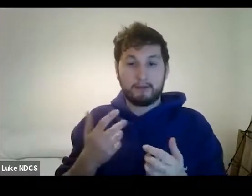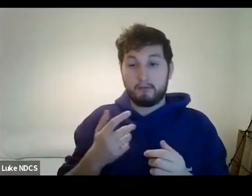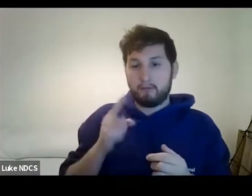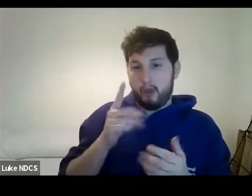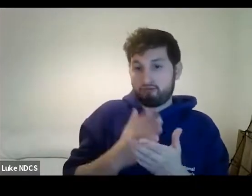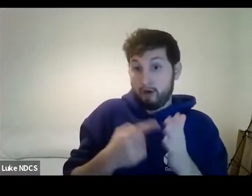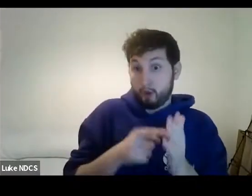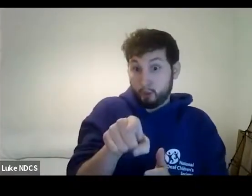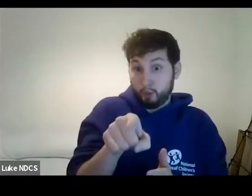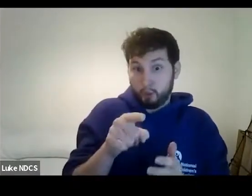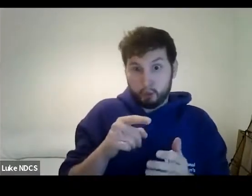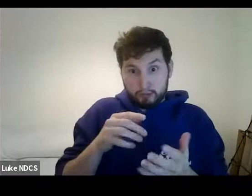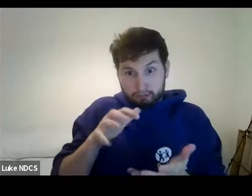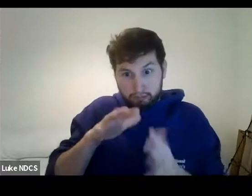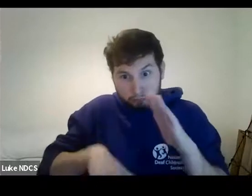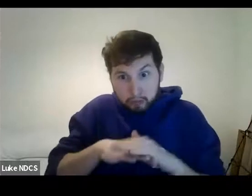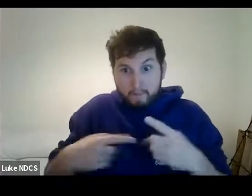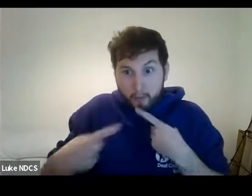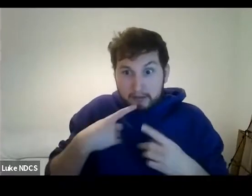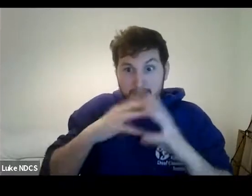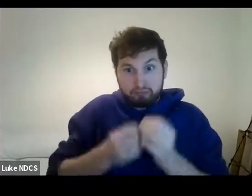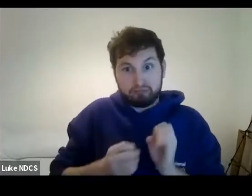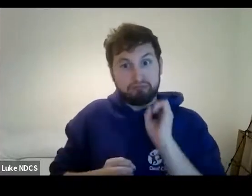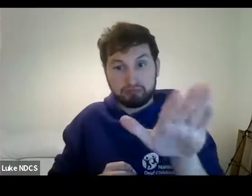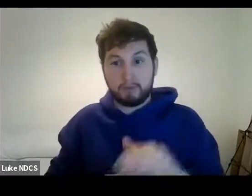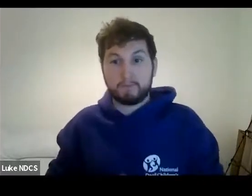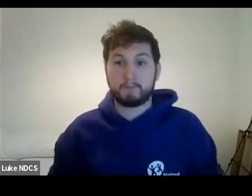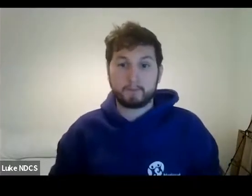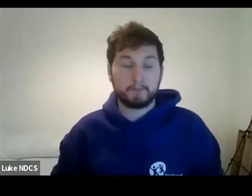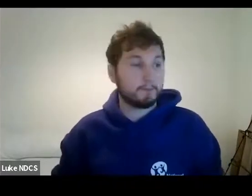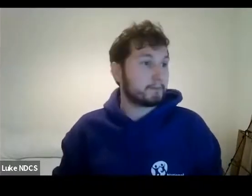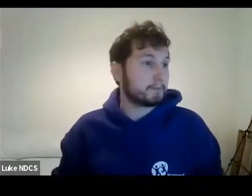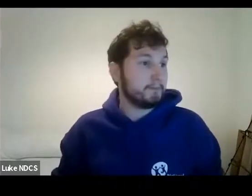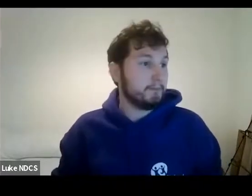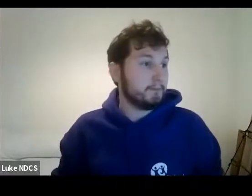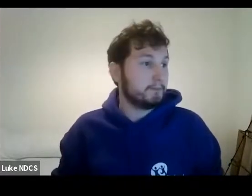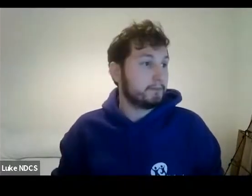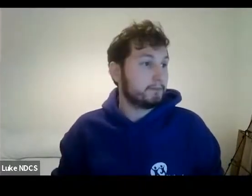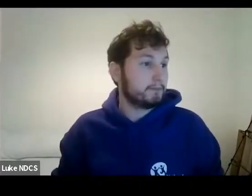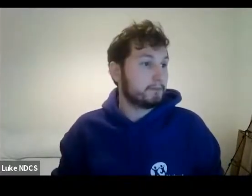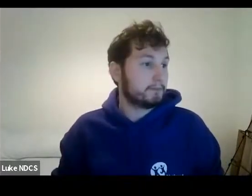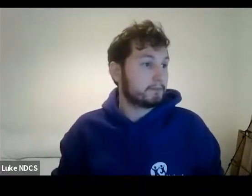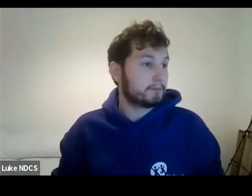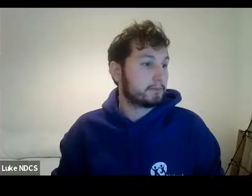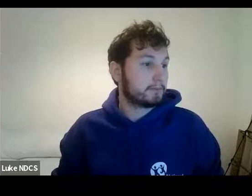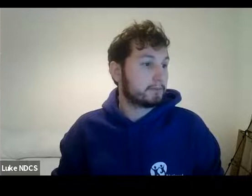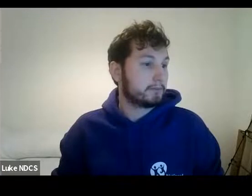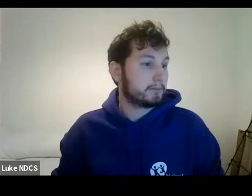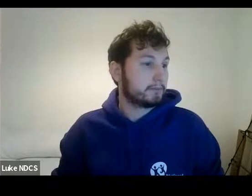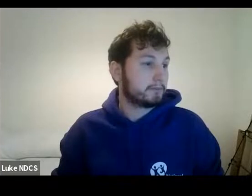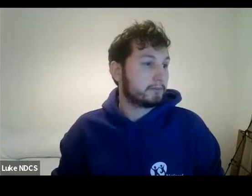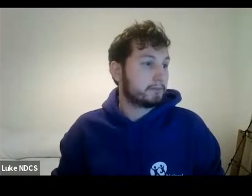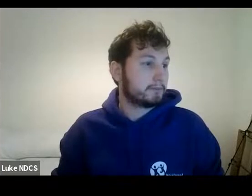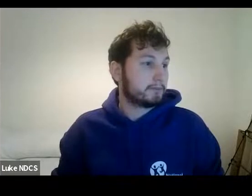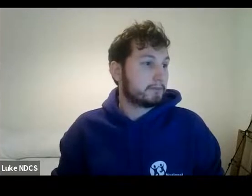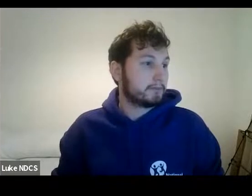So Access to Work likes to double check to make sure that everything you're saying about your role is clear. So make sure you give them the detail they need to be